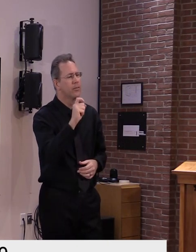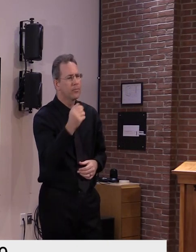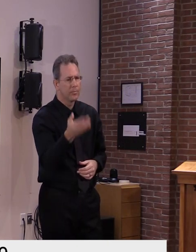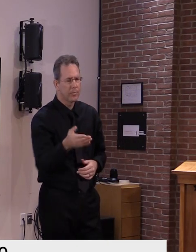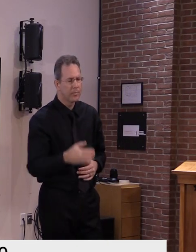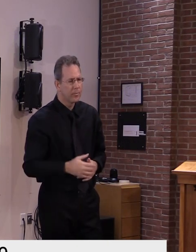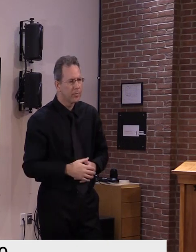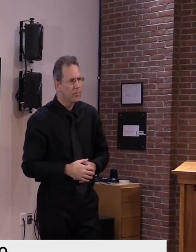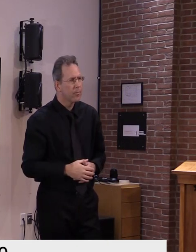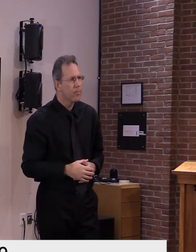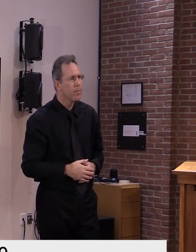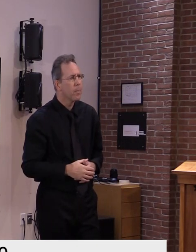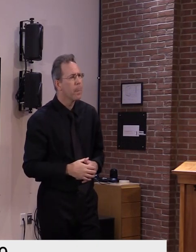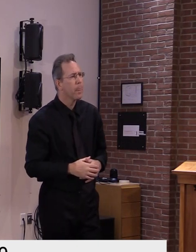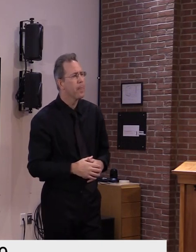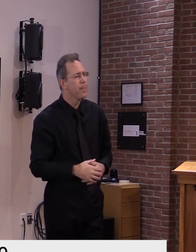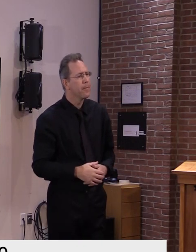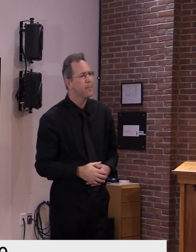Hi, Governor Scott.